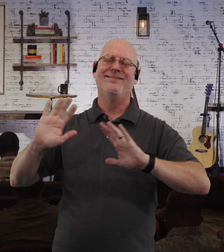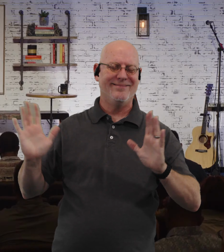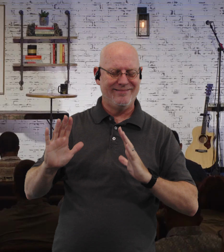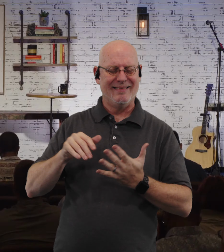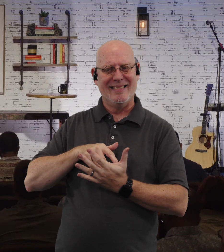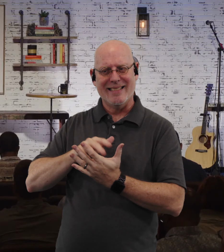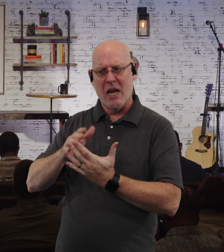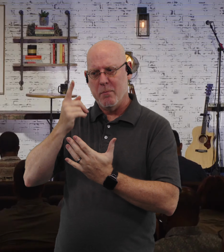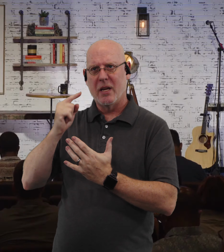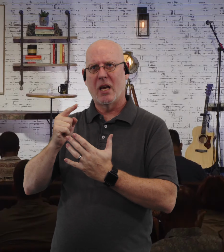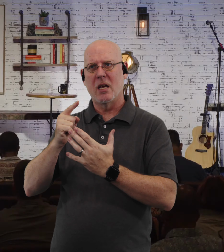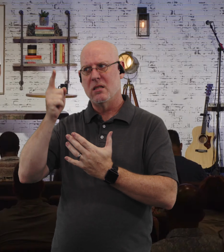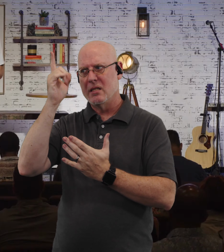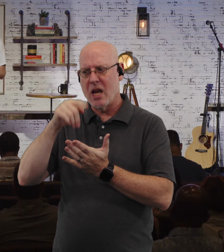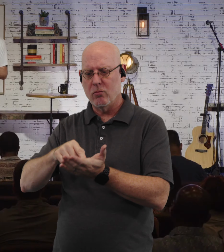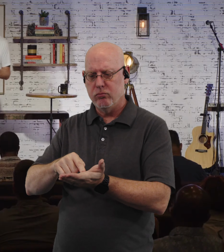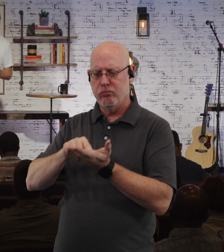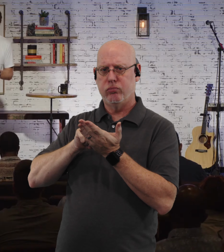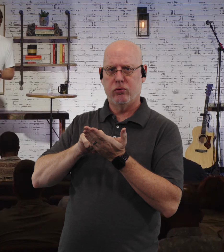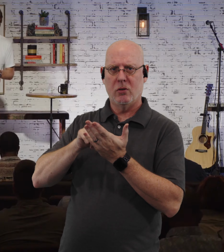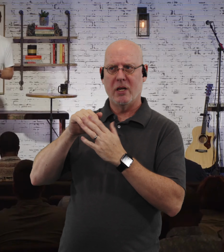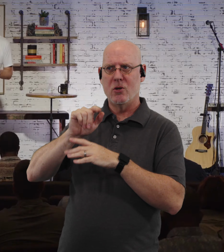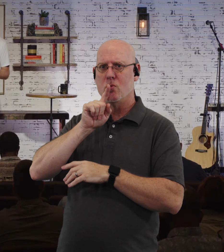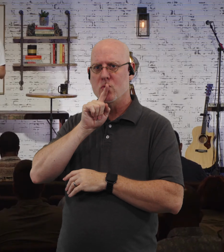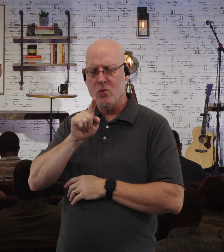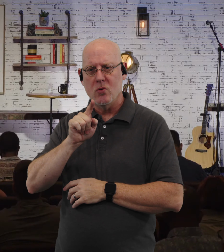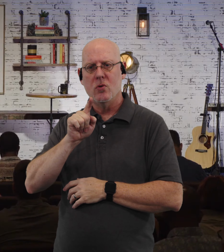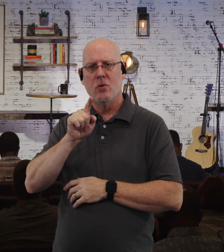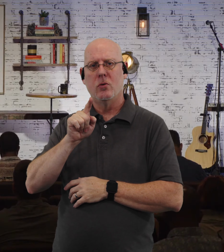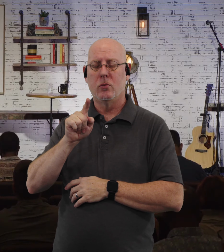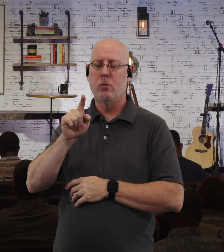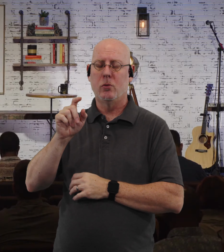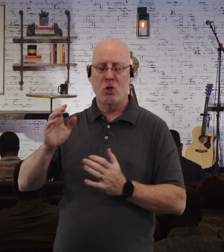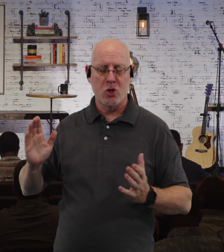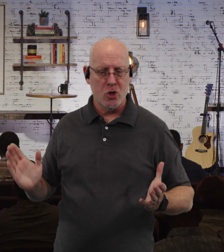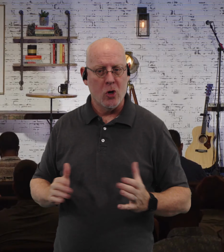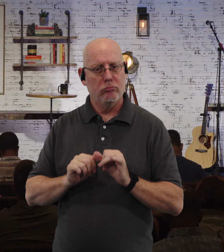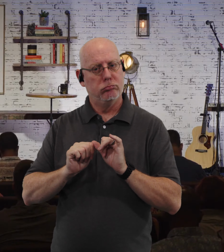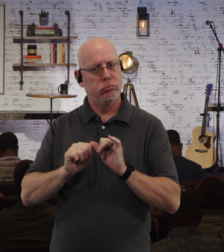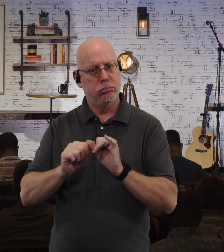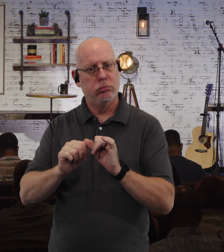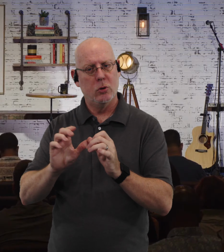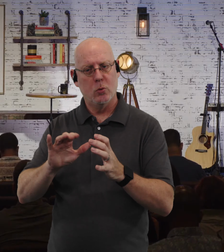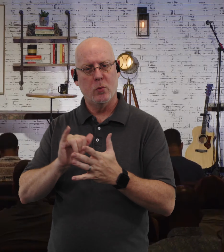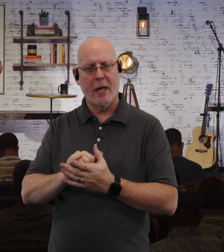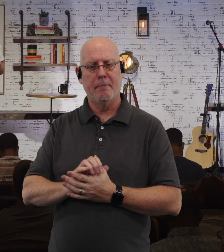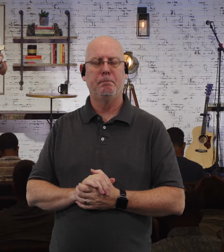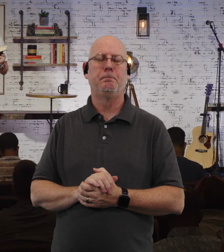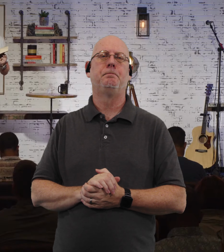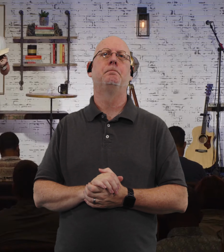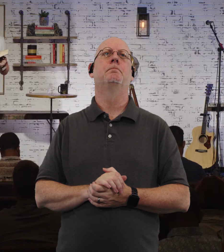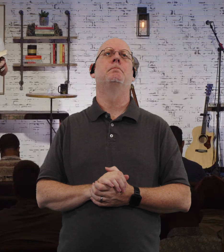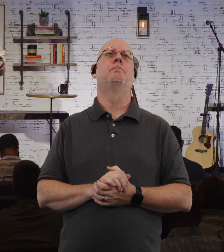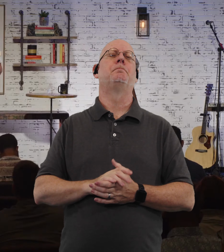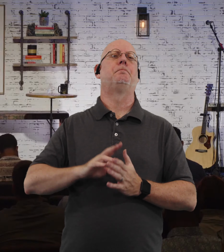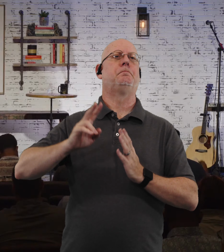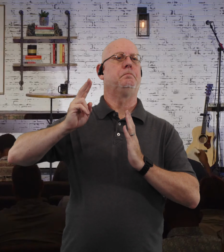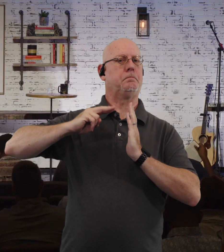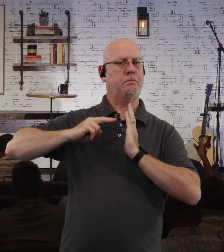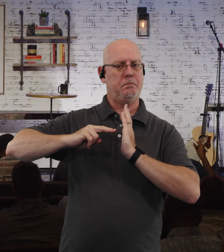committed yourself to the word because this is the revelation of God in truth, then may we be encouraged to continue on in that pursuit. We